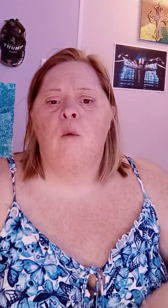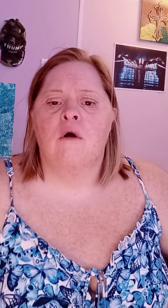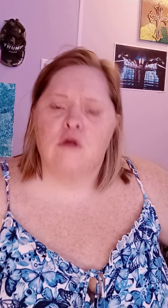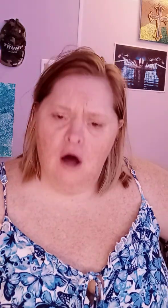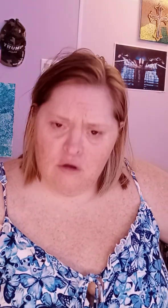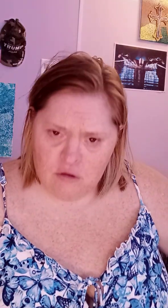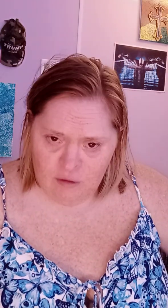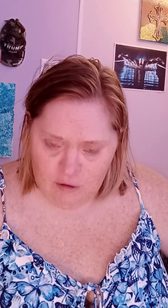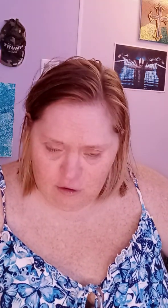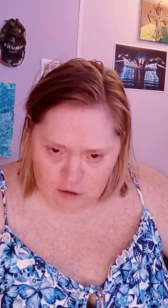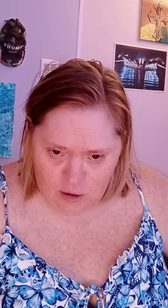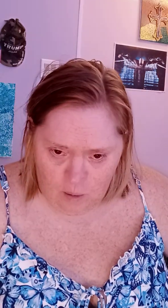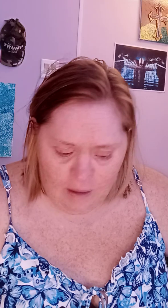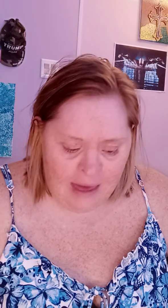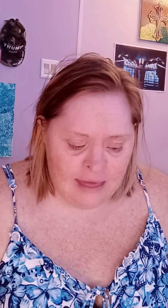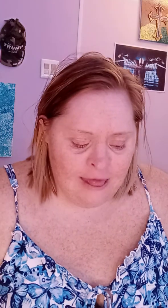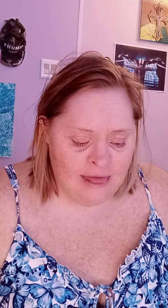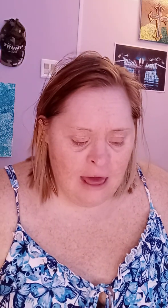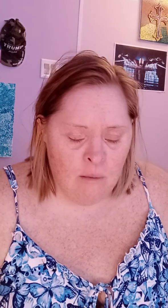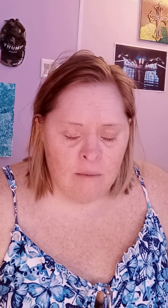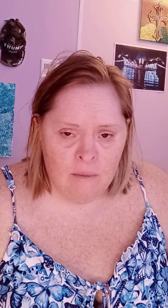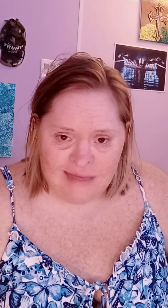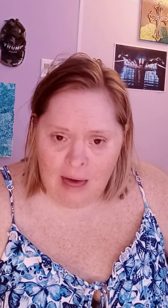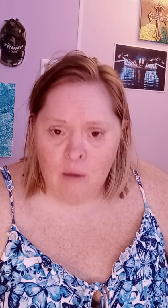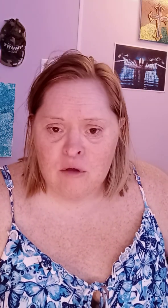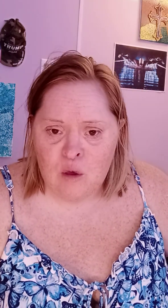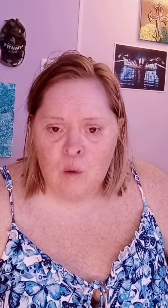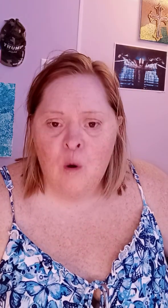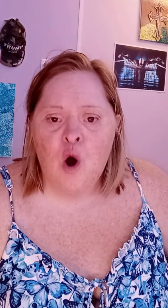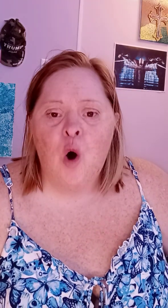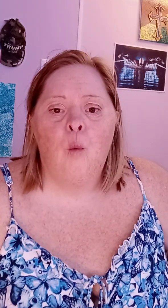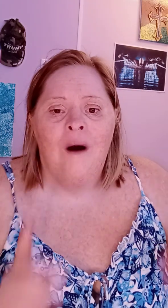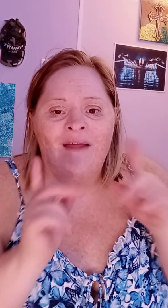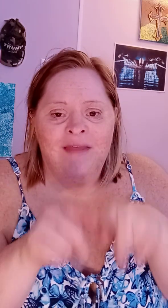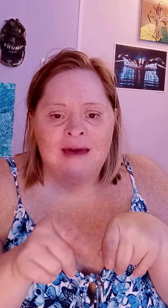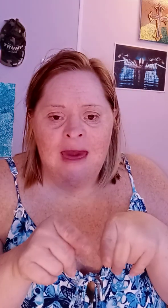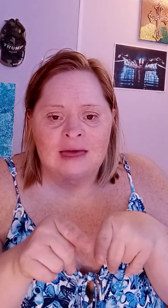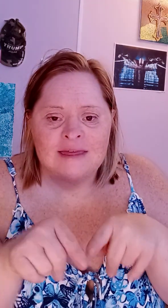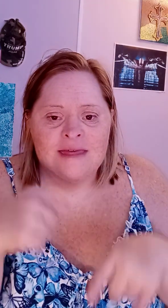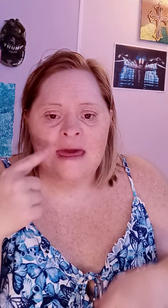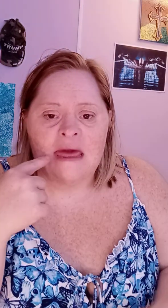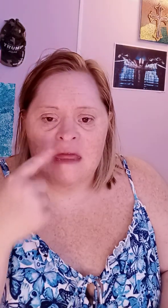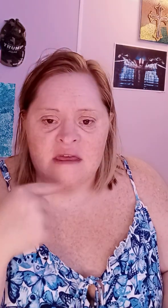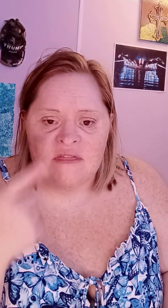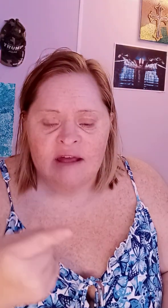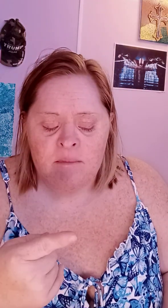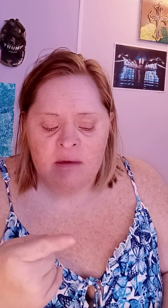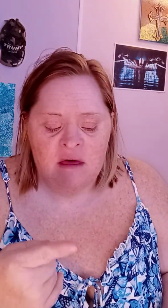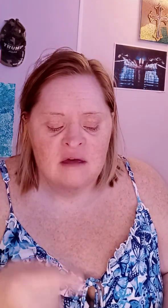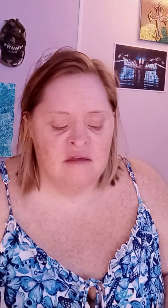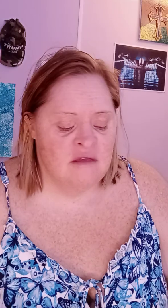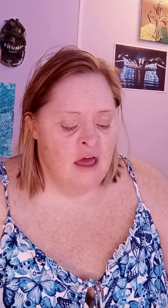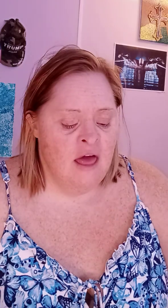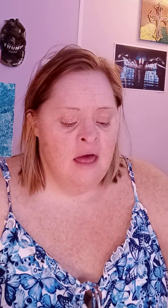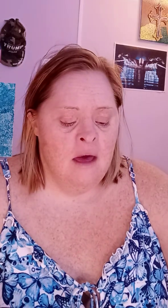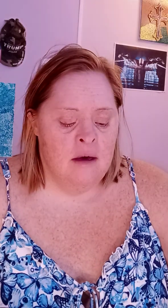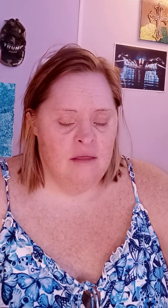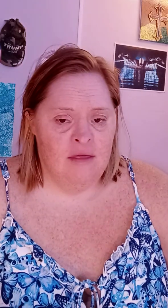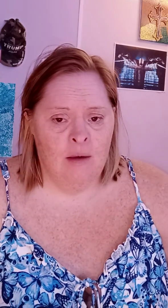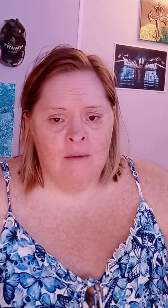will talk to you and they will tell you why they can't say anything because they will